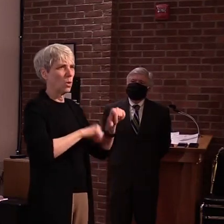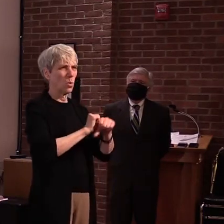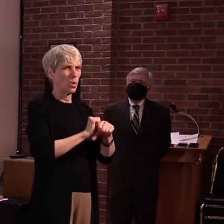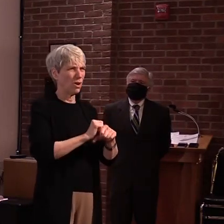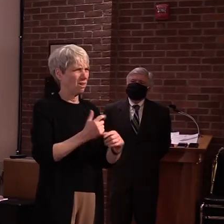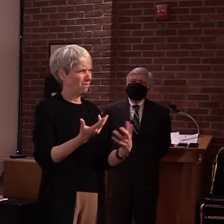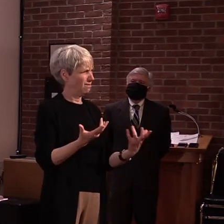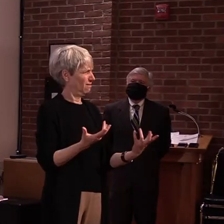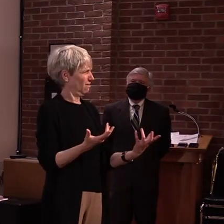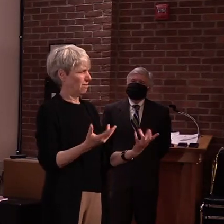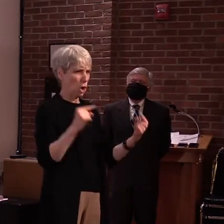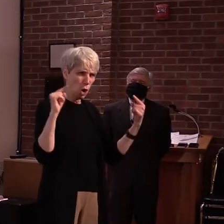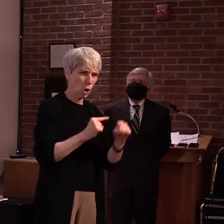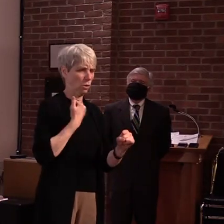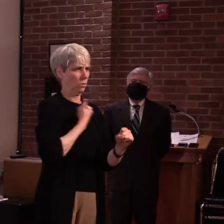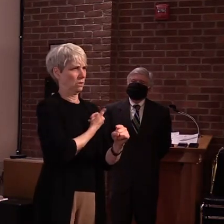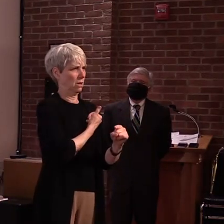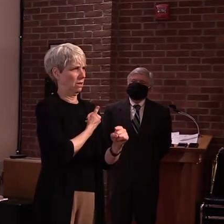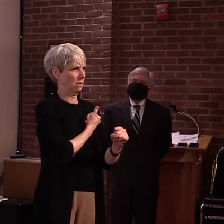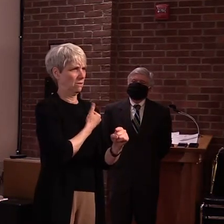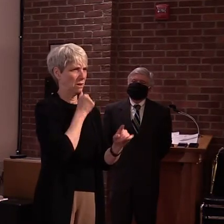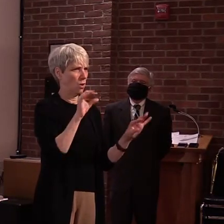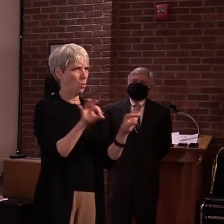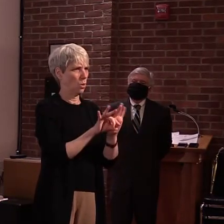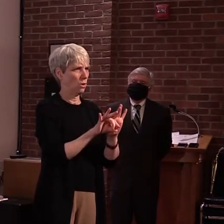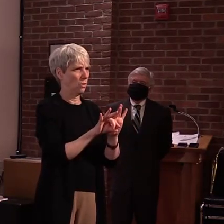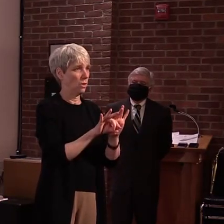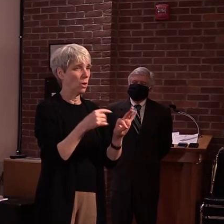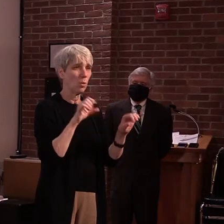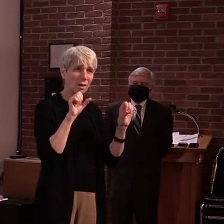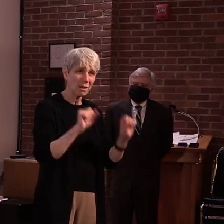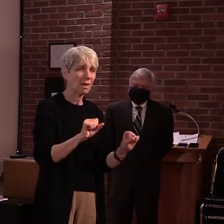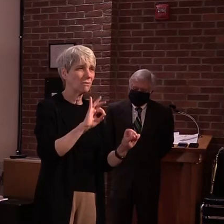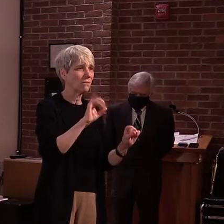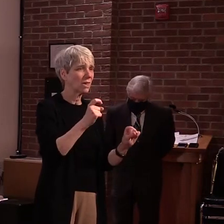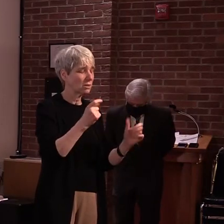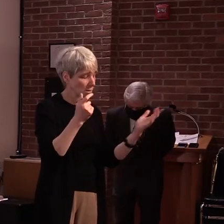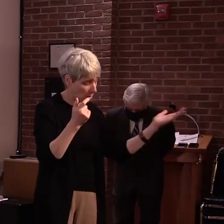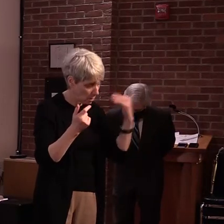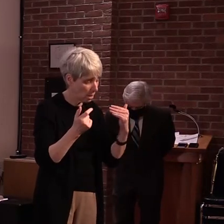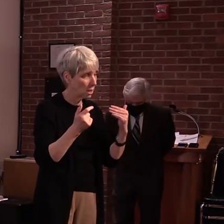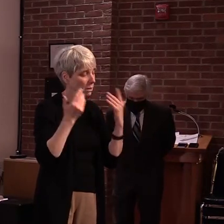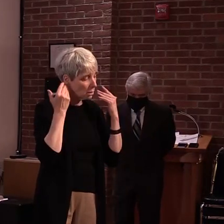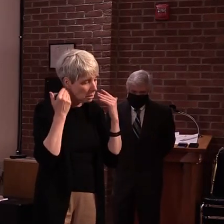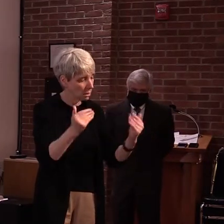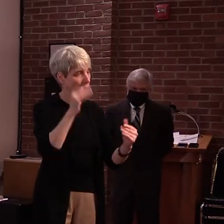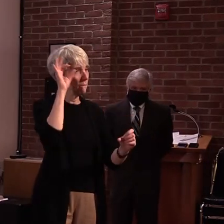And I think we need to take action today. We have the means to do so, and we just need to move forward.